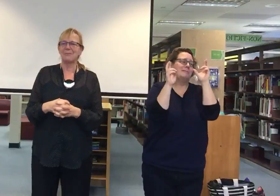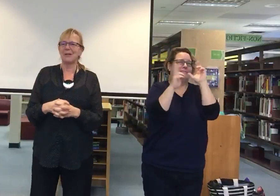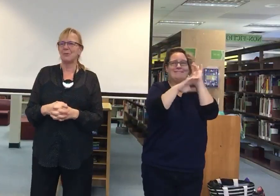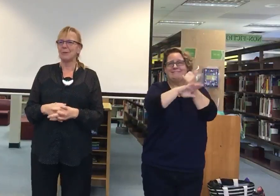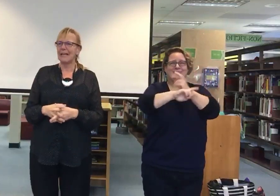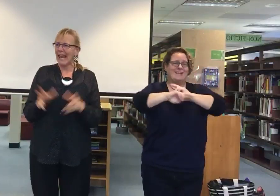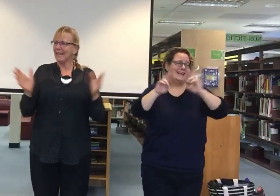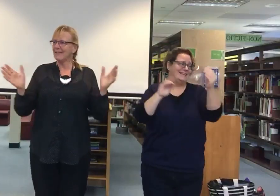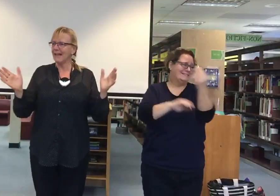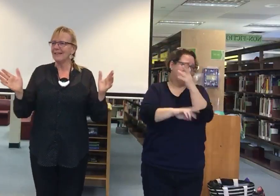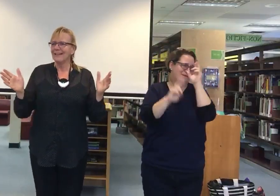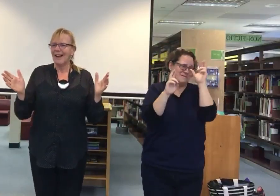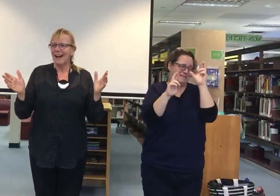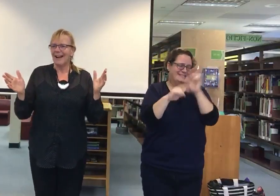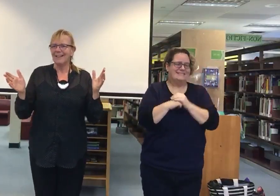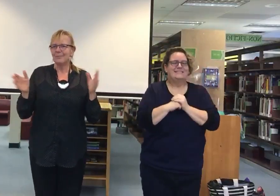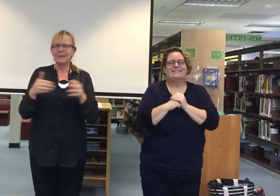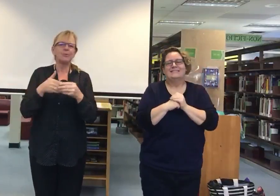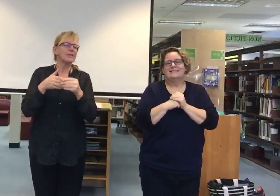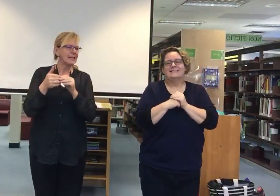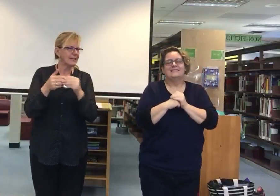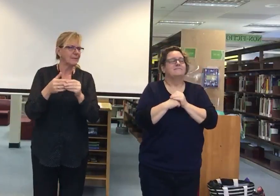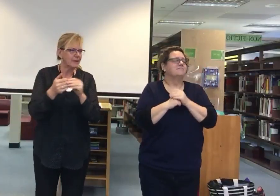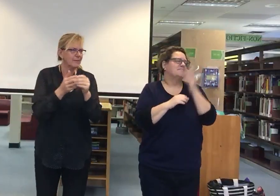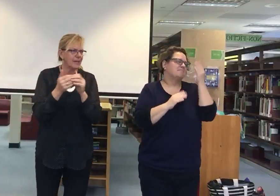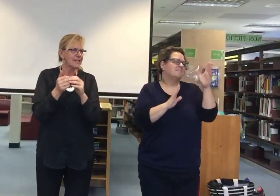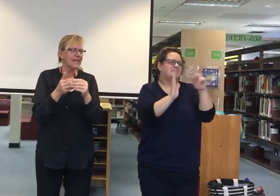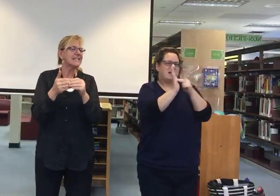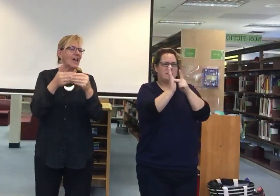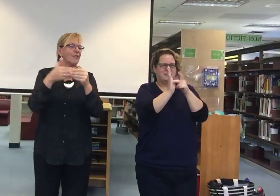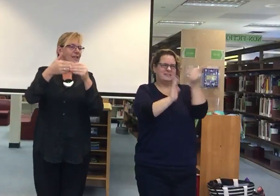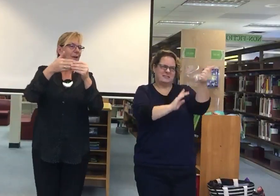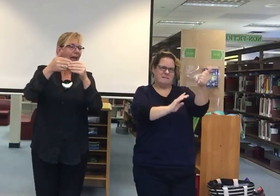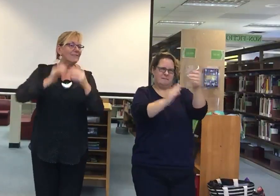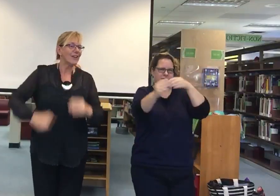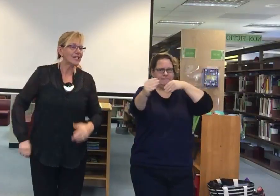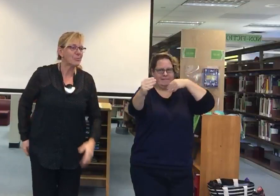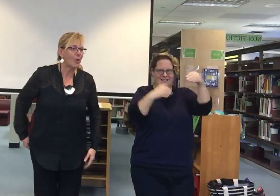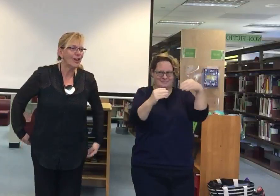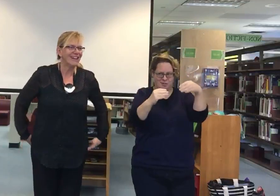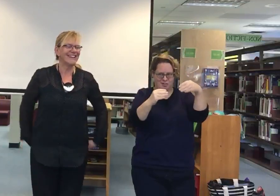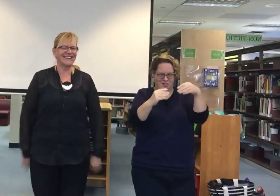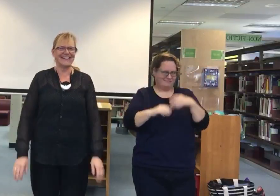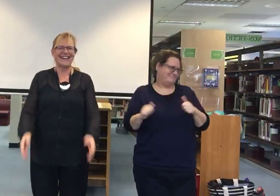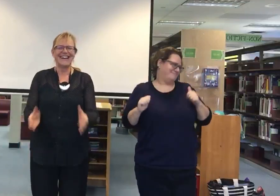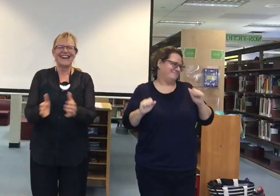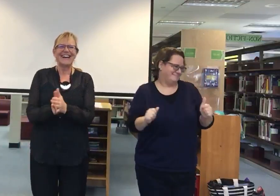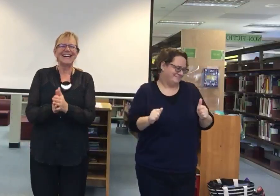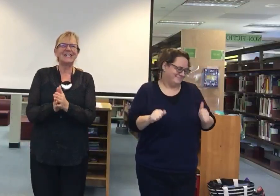it's your time, Piper. But again, Piper is everything and flexible.